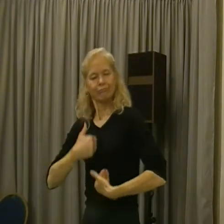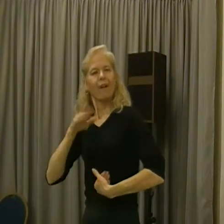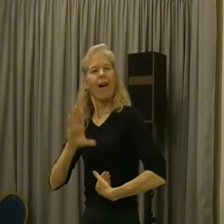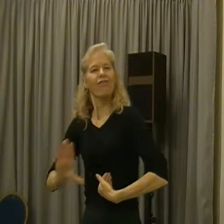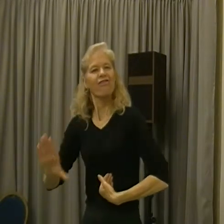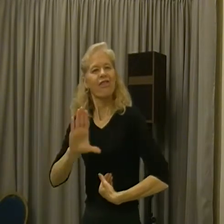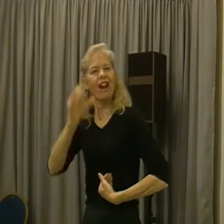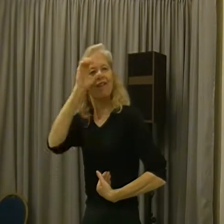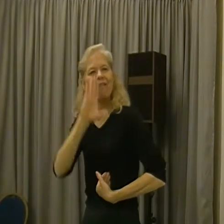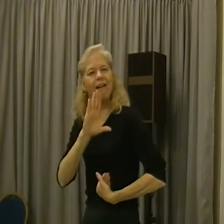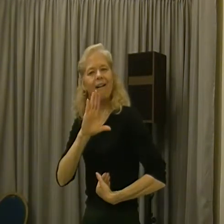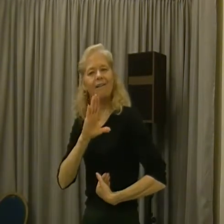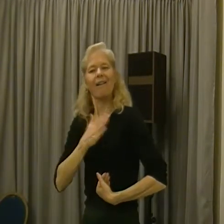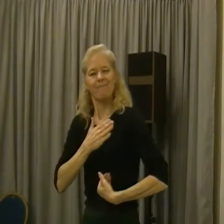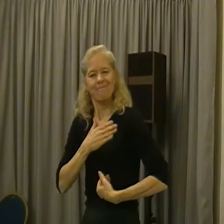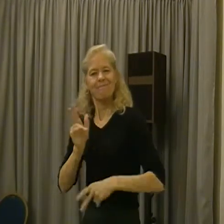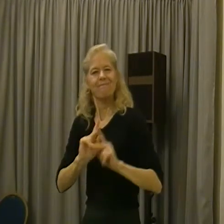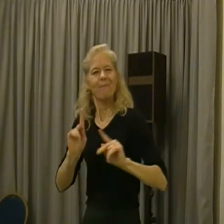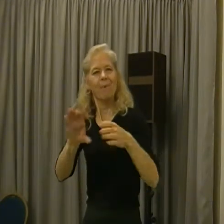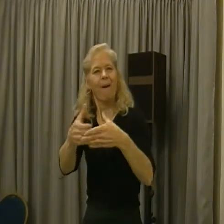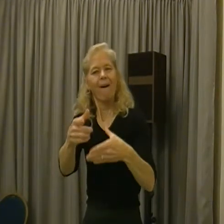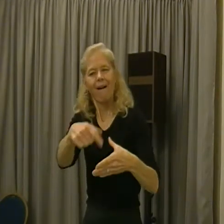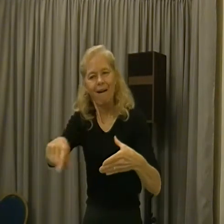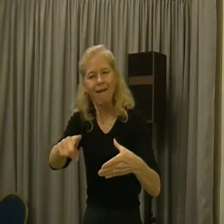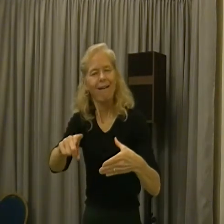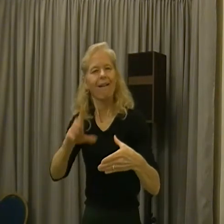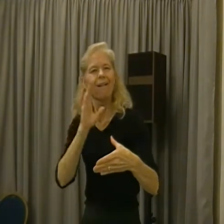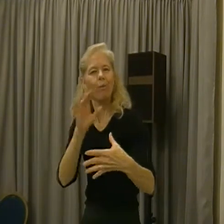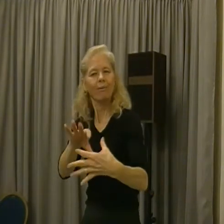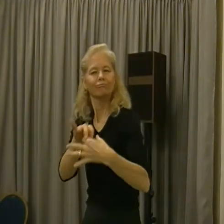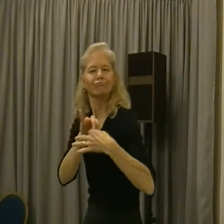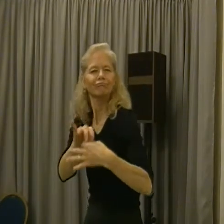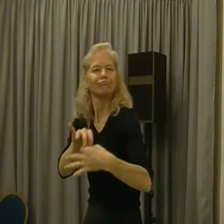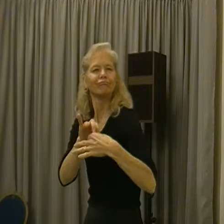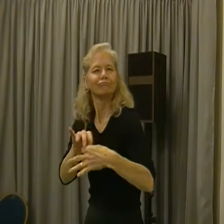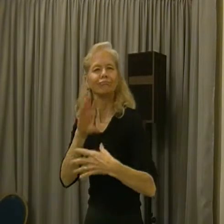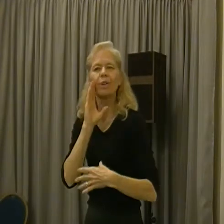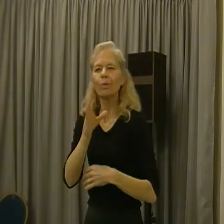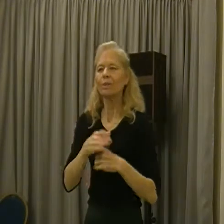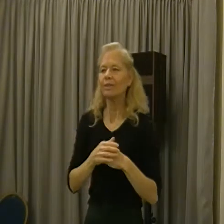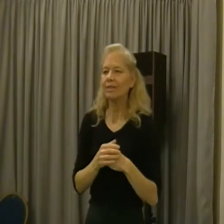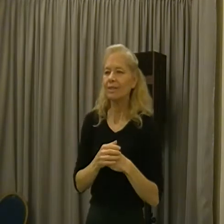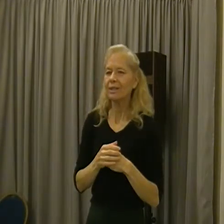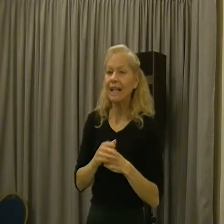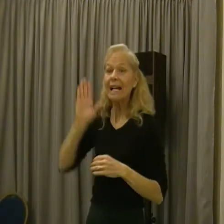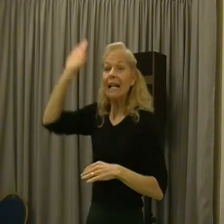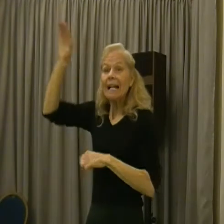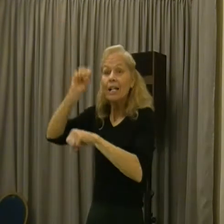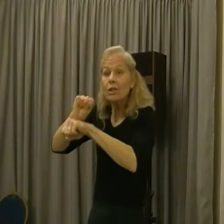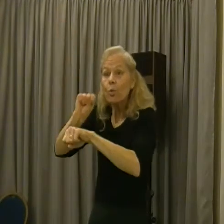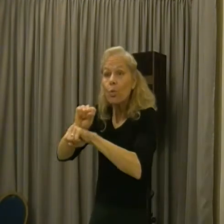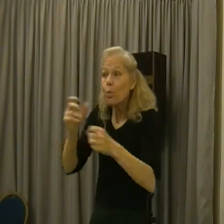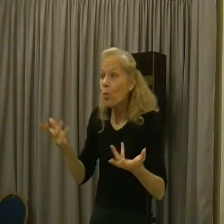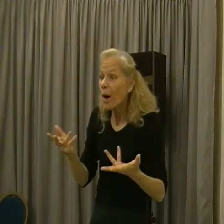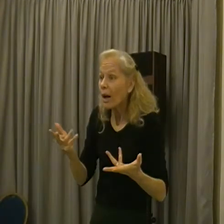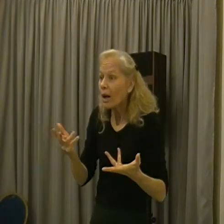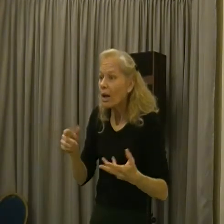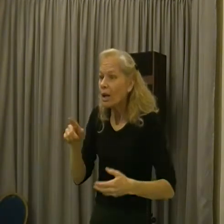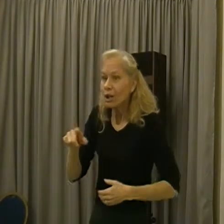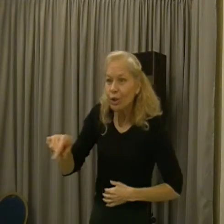unto good works. So all thy works shall praise thee. We're his works. We're his workmanship. God says,